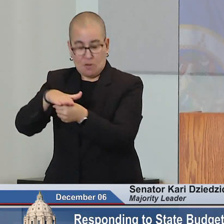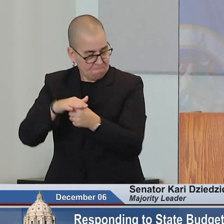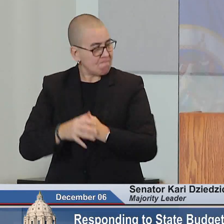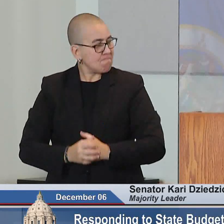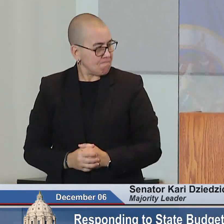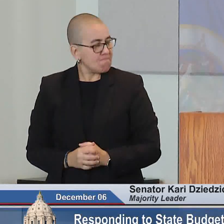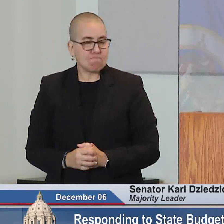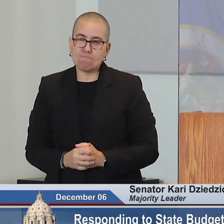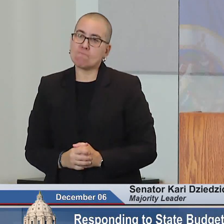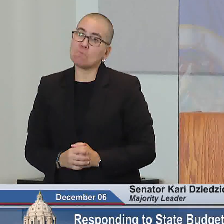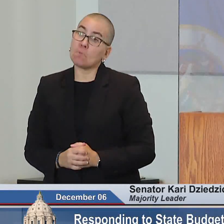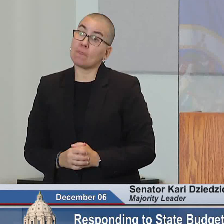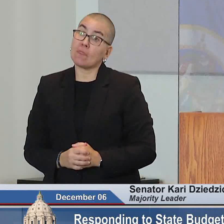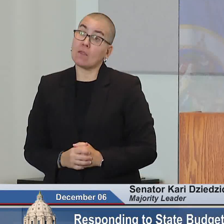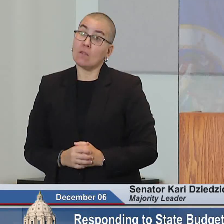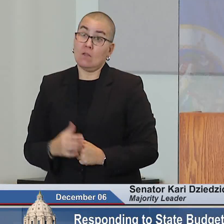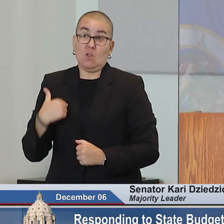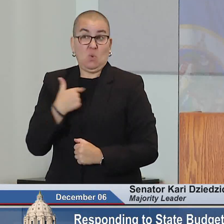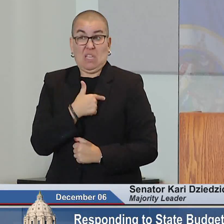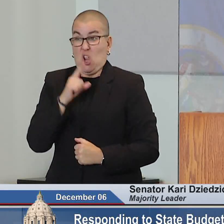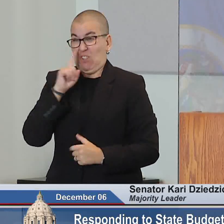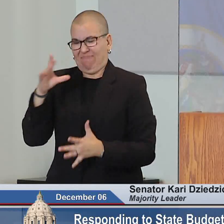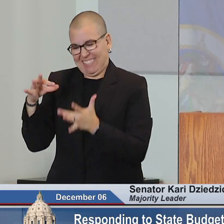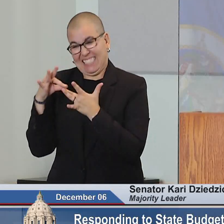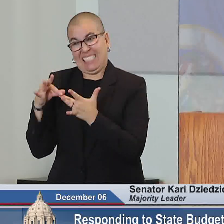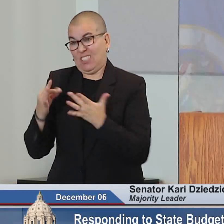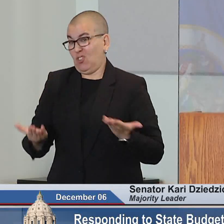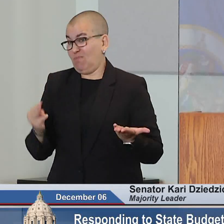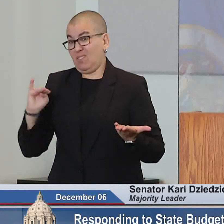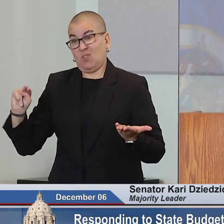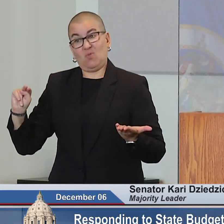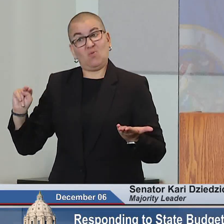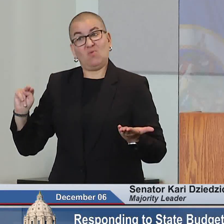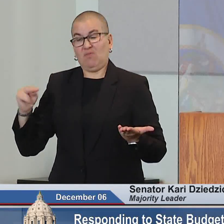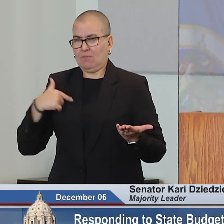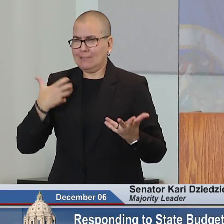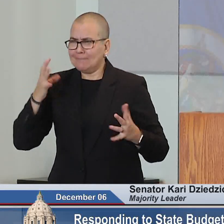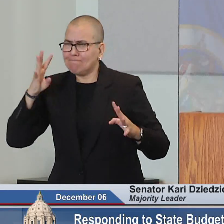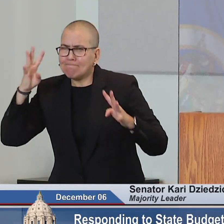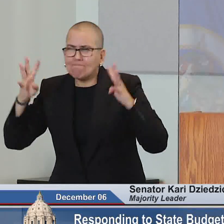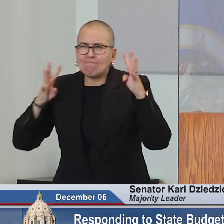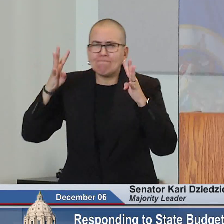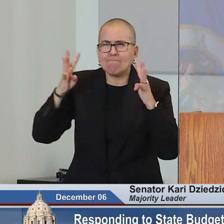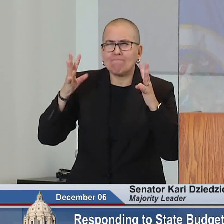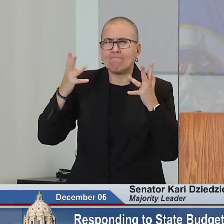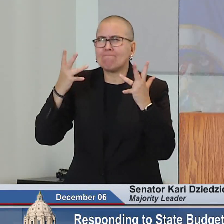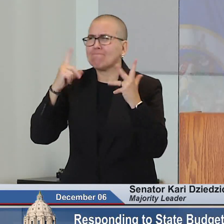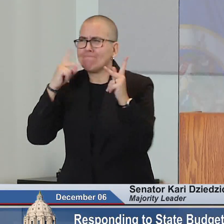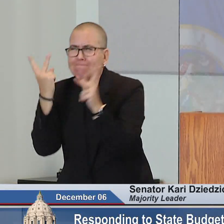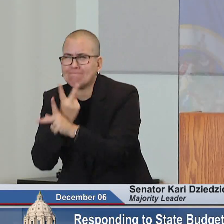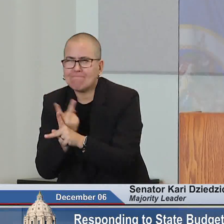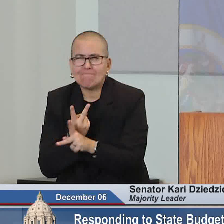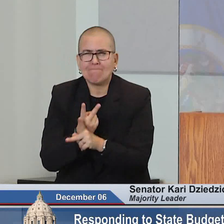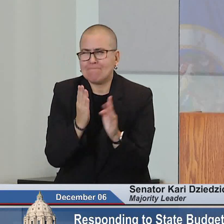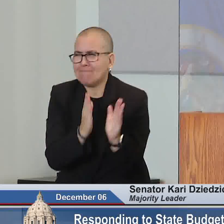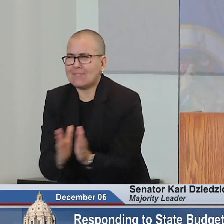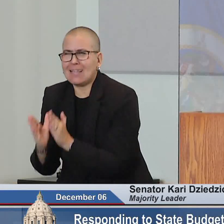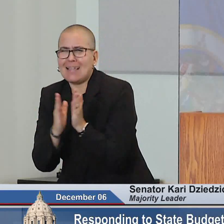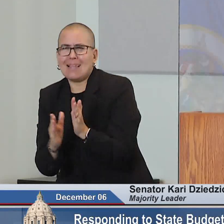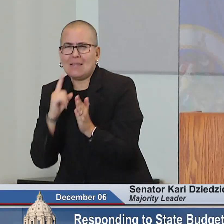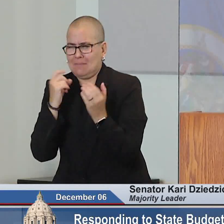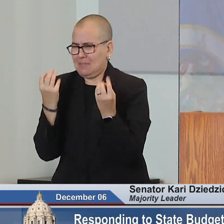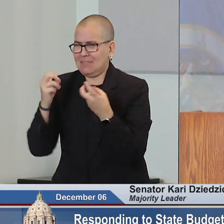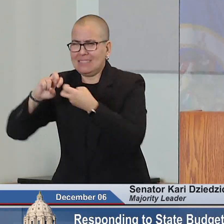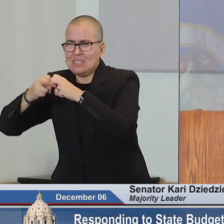We're here to lead. We plan to be creative and strategic, and look at a number of issues to help working